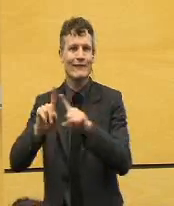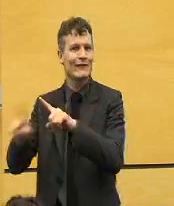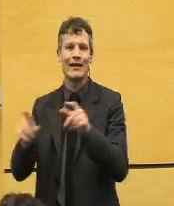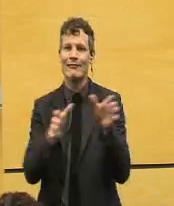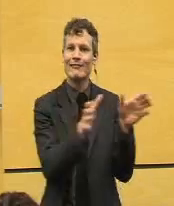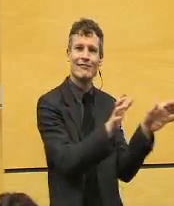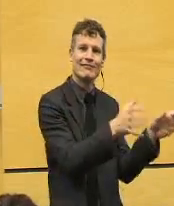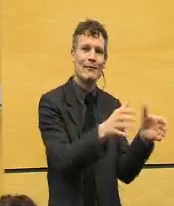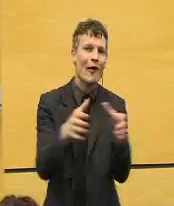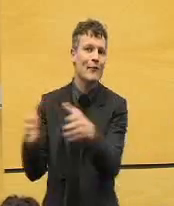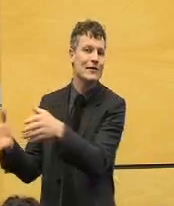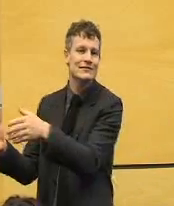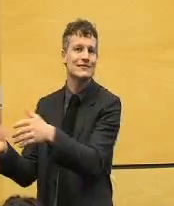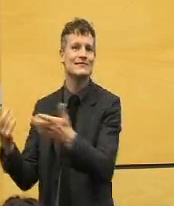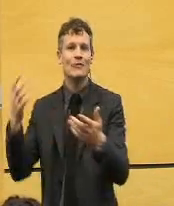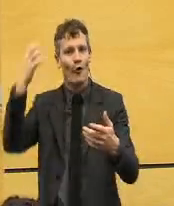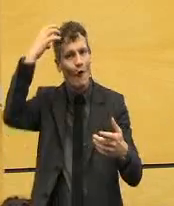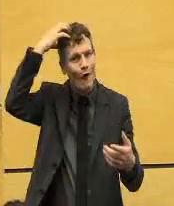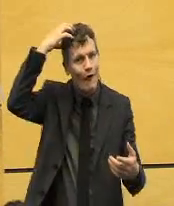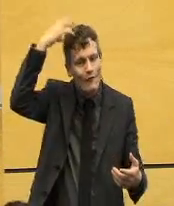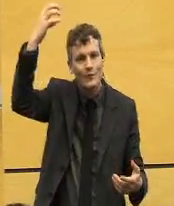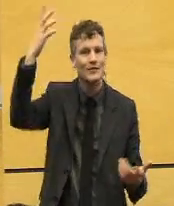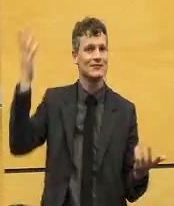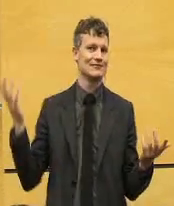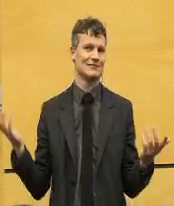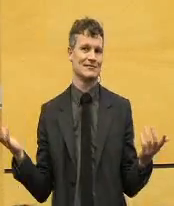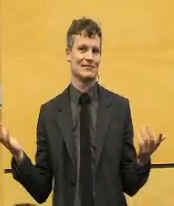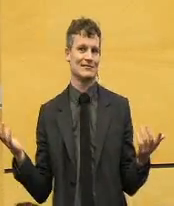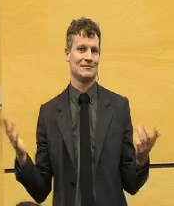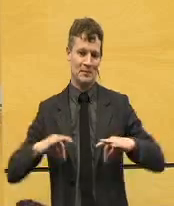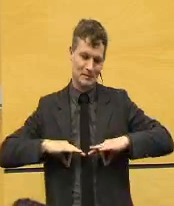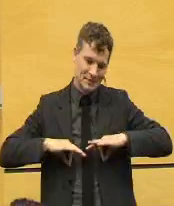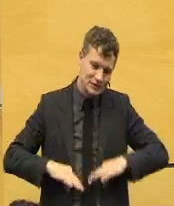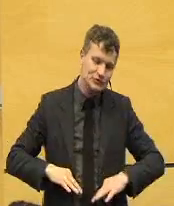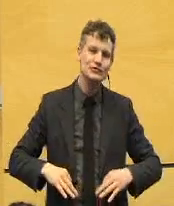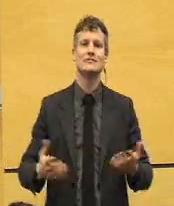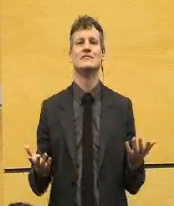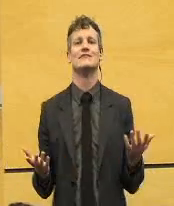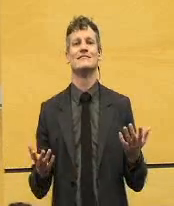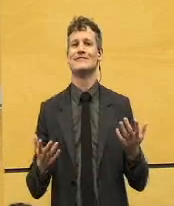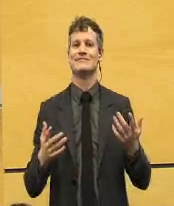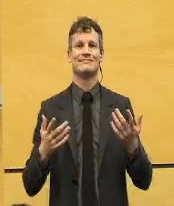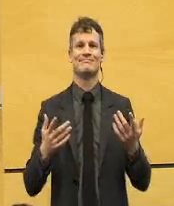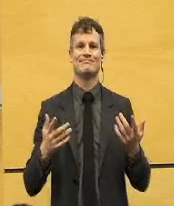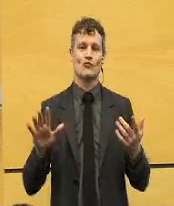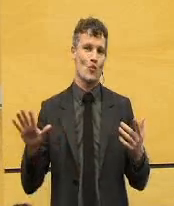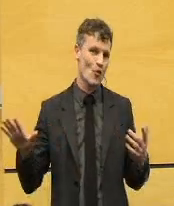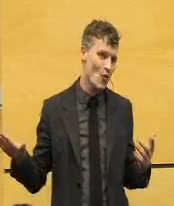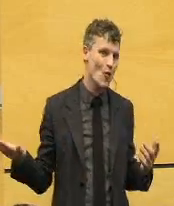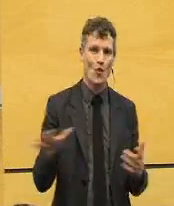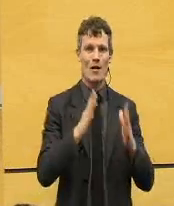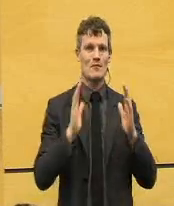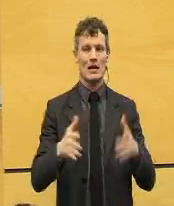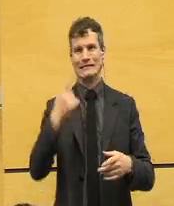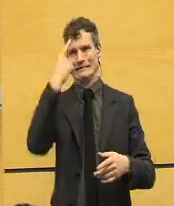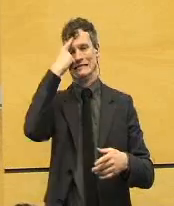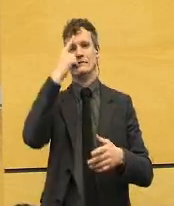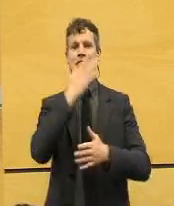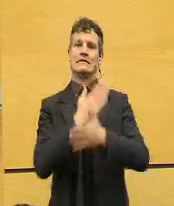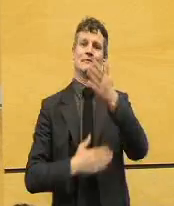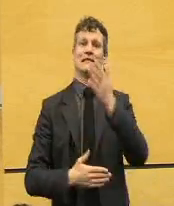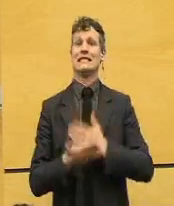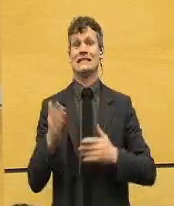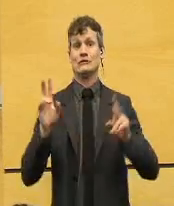departments from the state parties trying their best to include disability issues